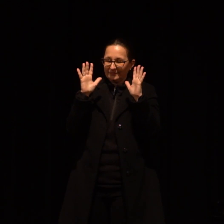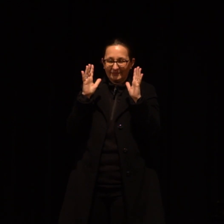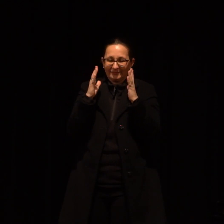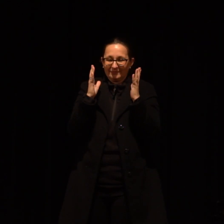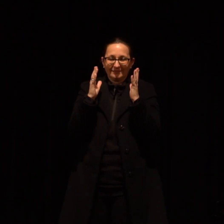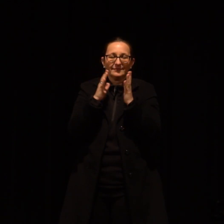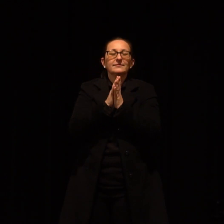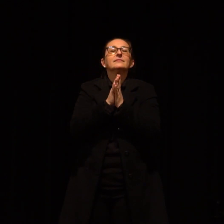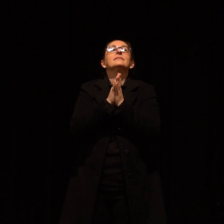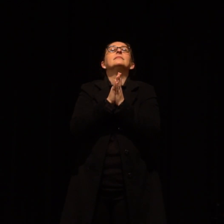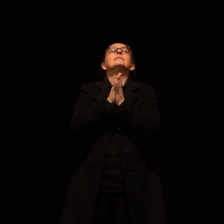nowhere.